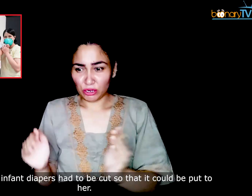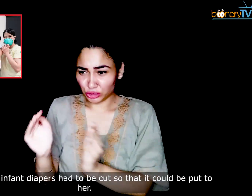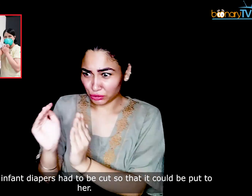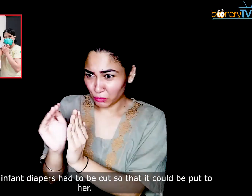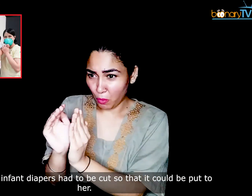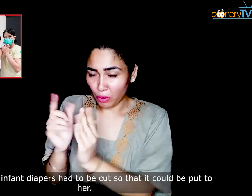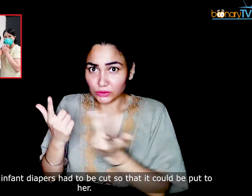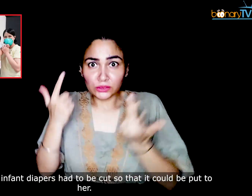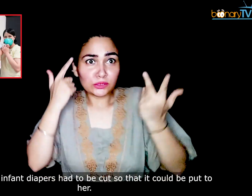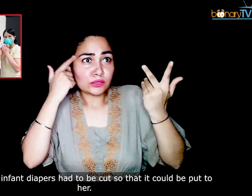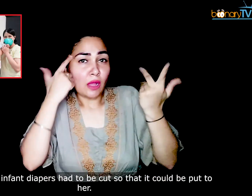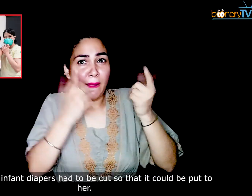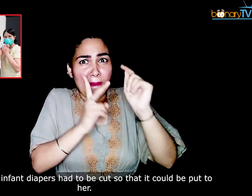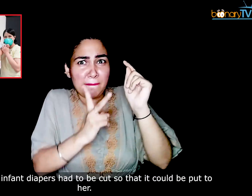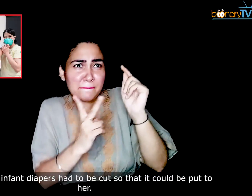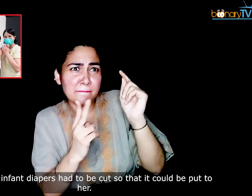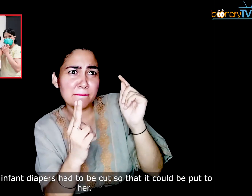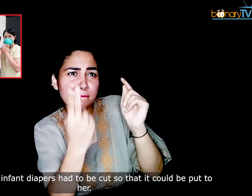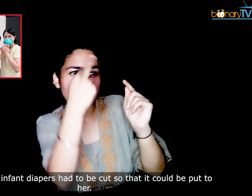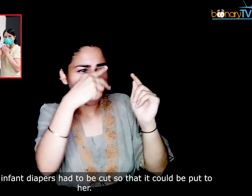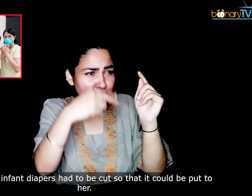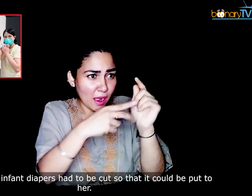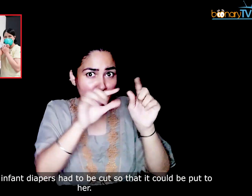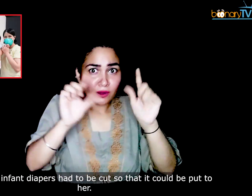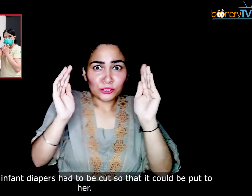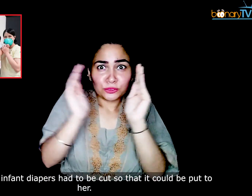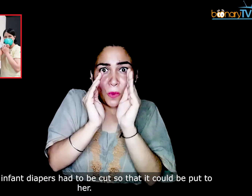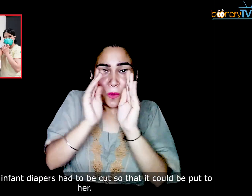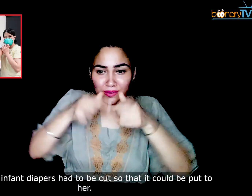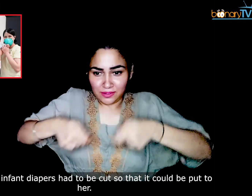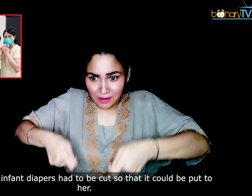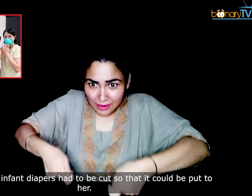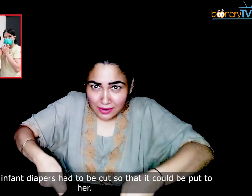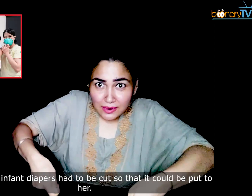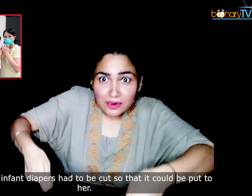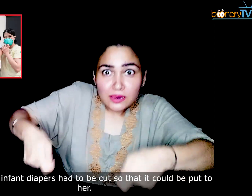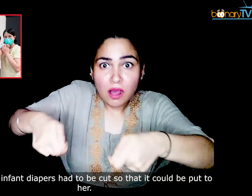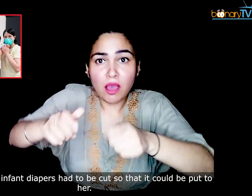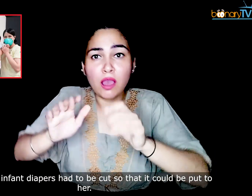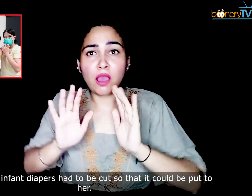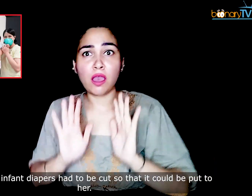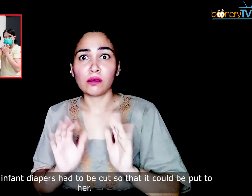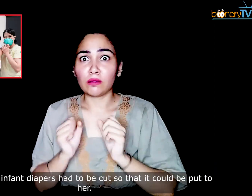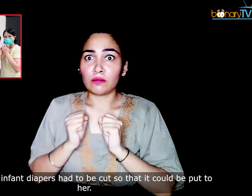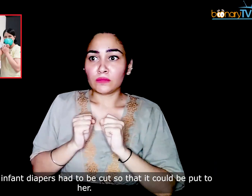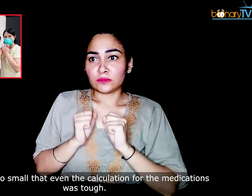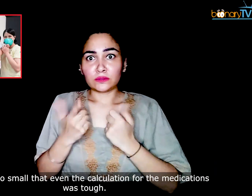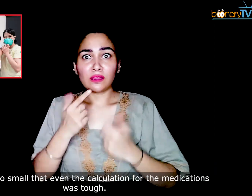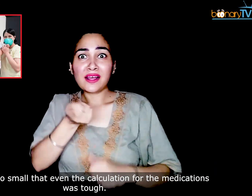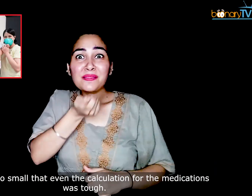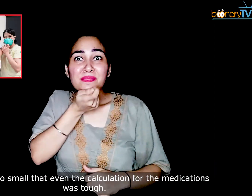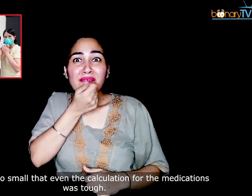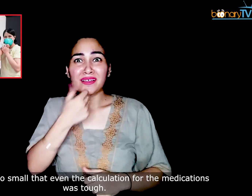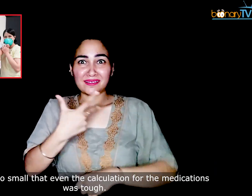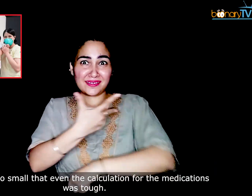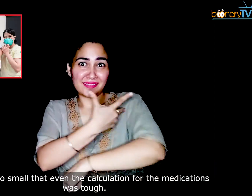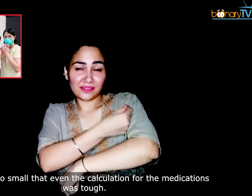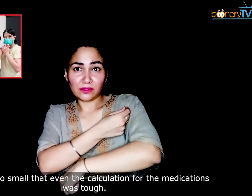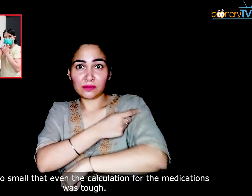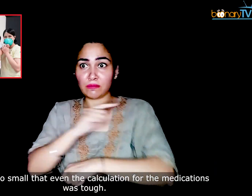Eventually, infant diapers had to be cut so that it could be put to her. She was so small that even